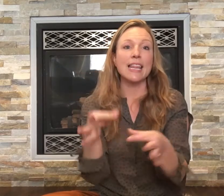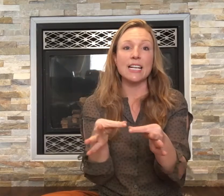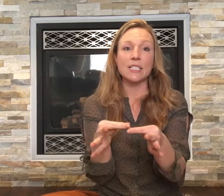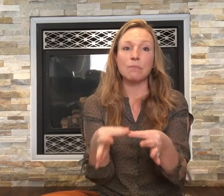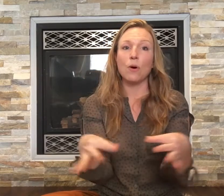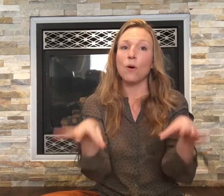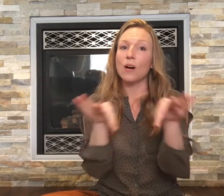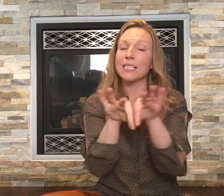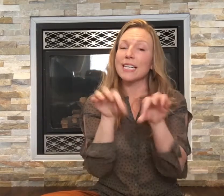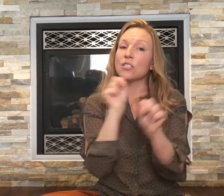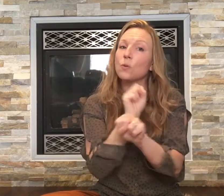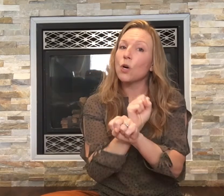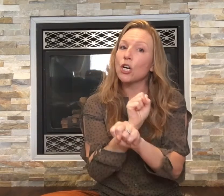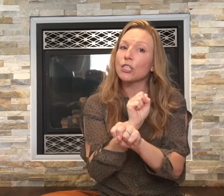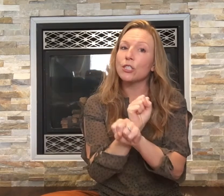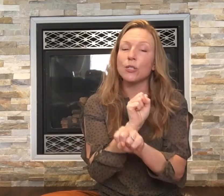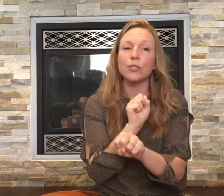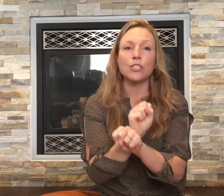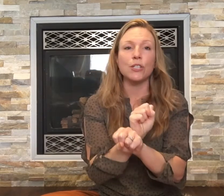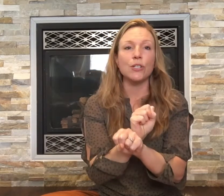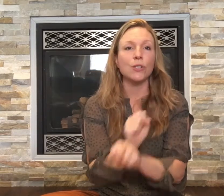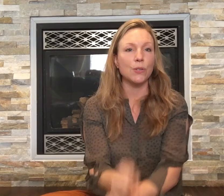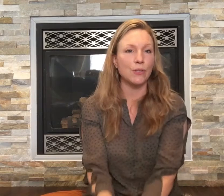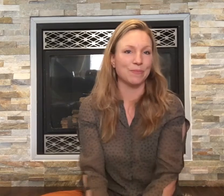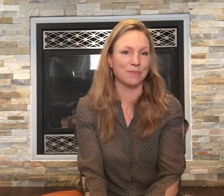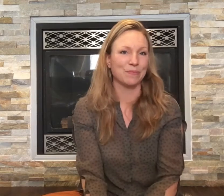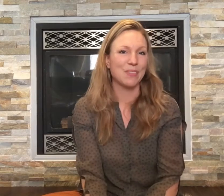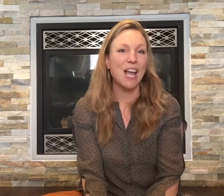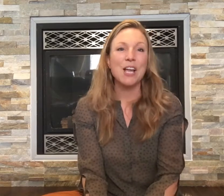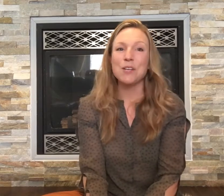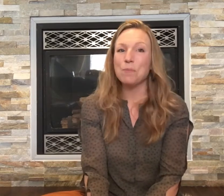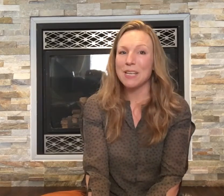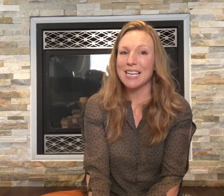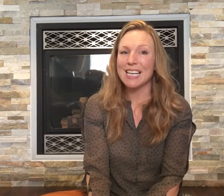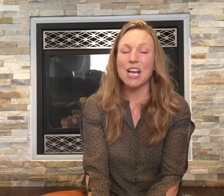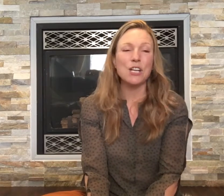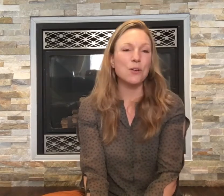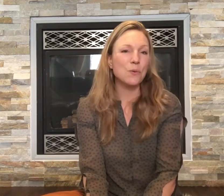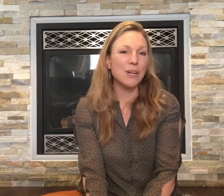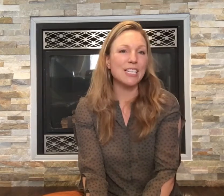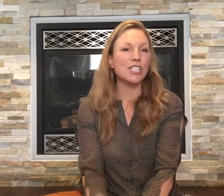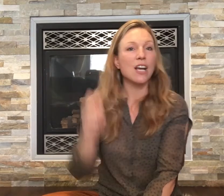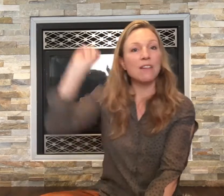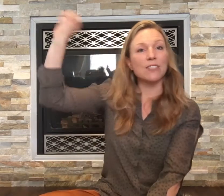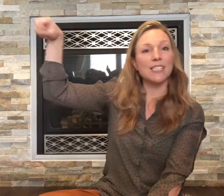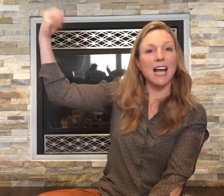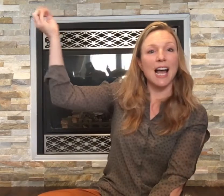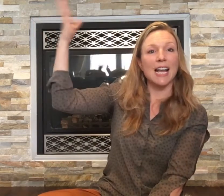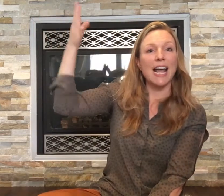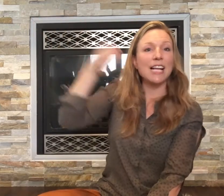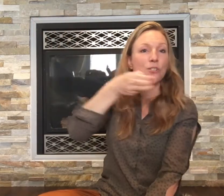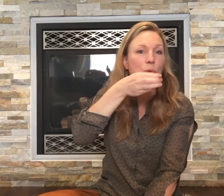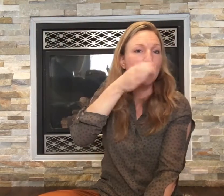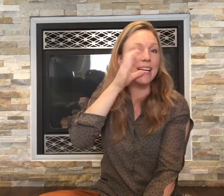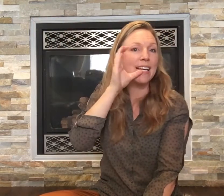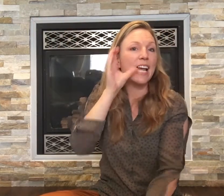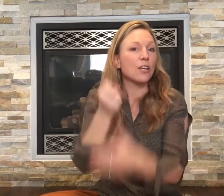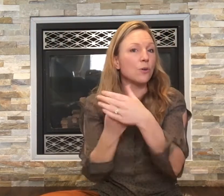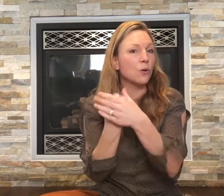There's important work to do. You peek, you reach for sun and drink. You